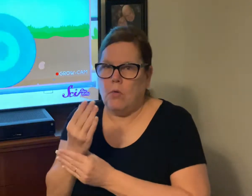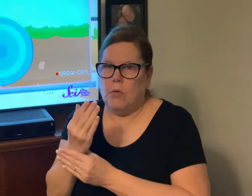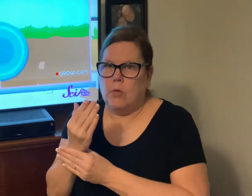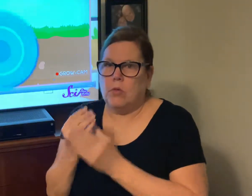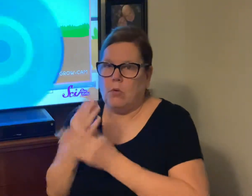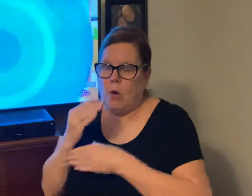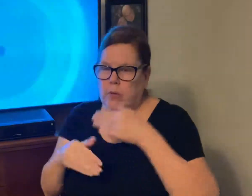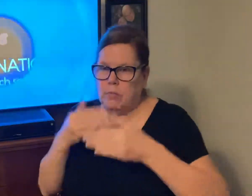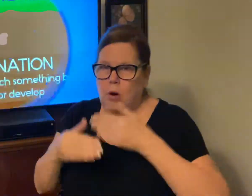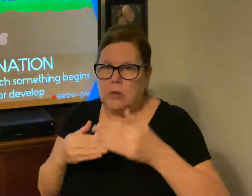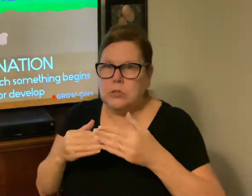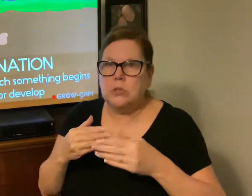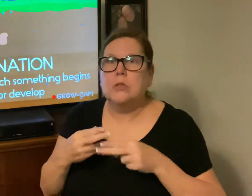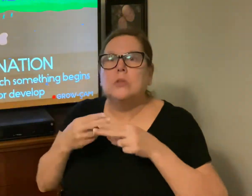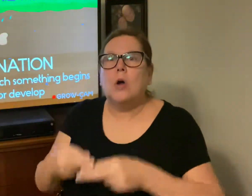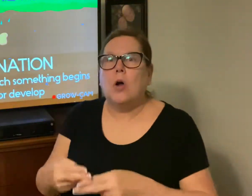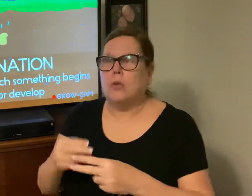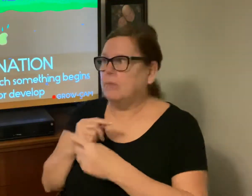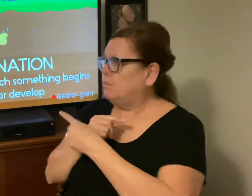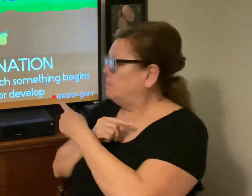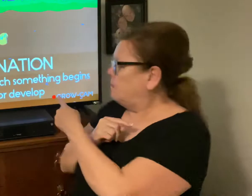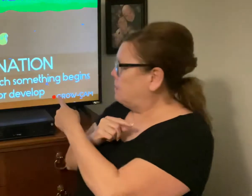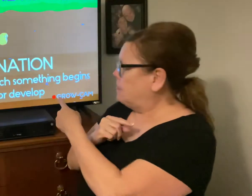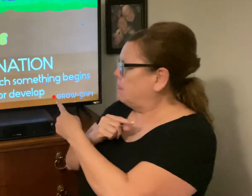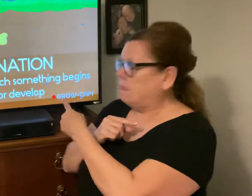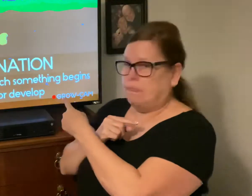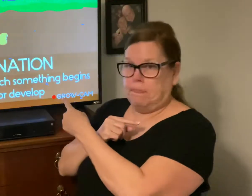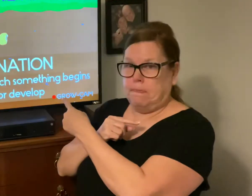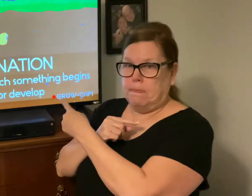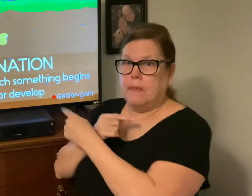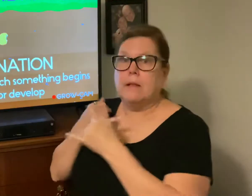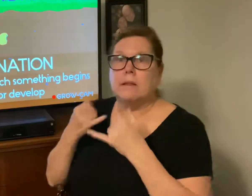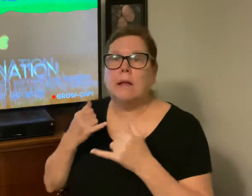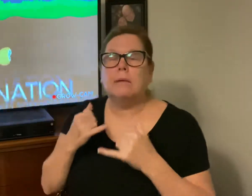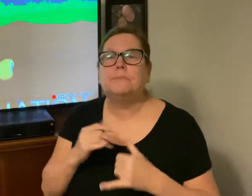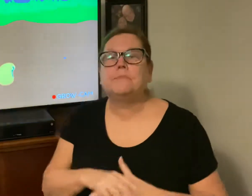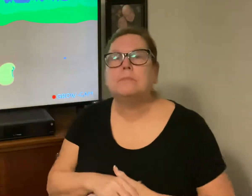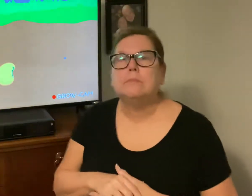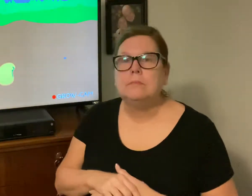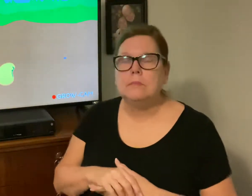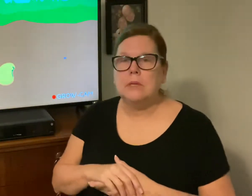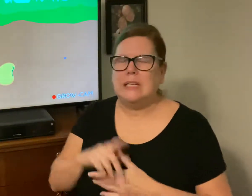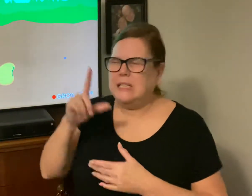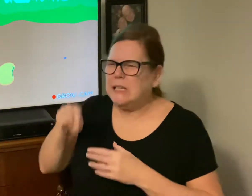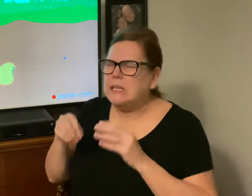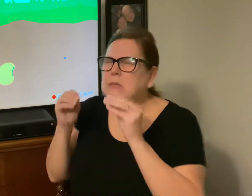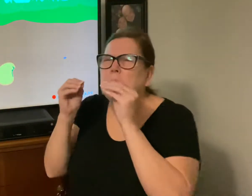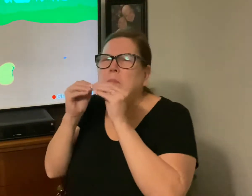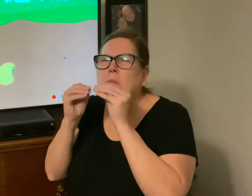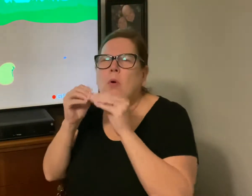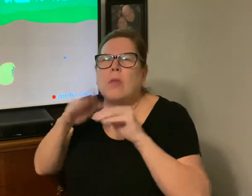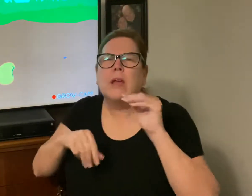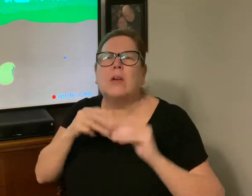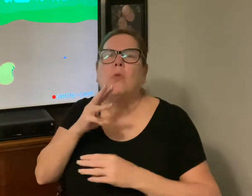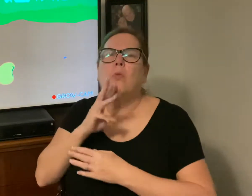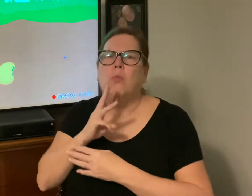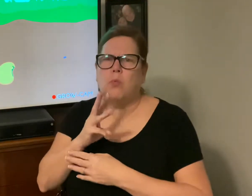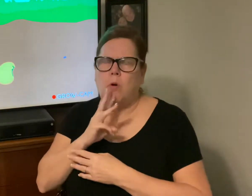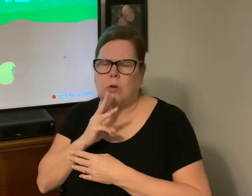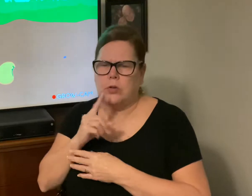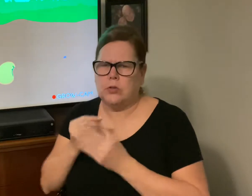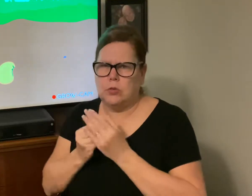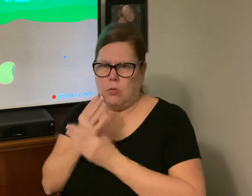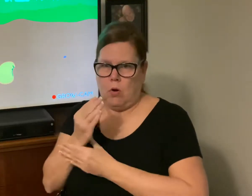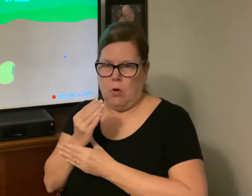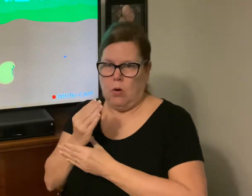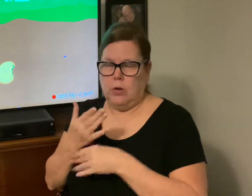is called germination. First, the seed coat lets some water through to the embryo, but the embryo needs more than just water if it's going to grow. Good